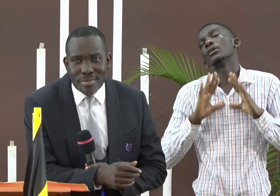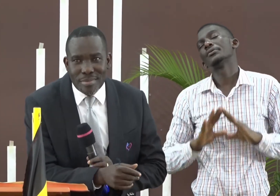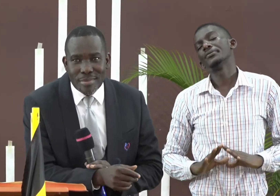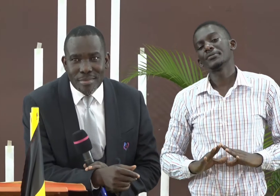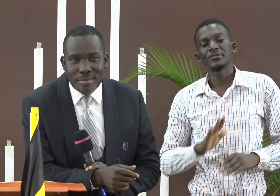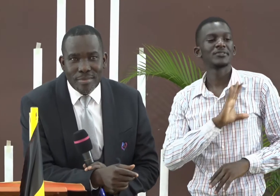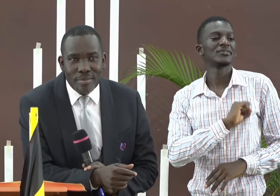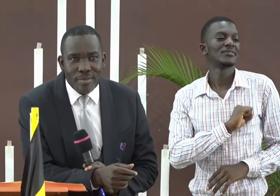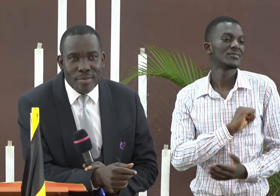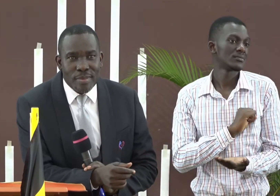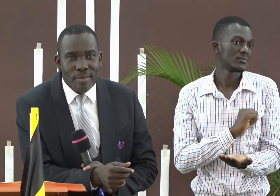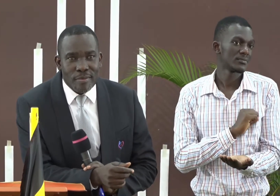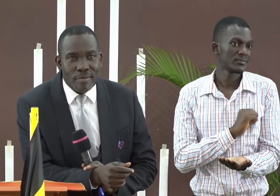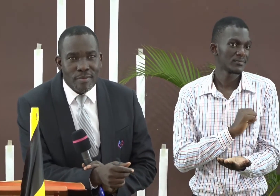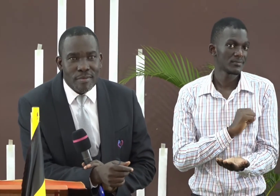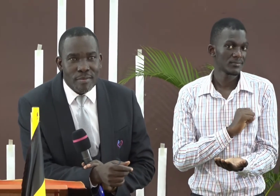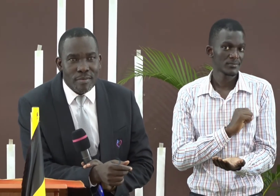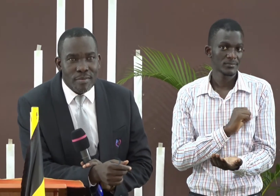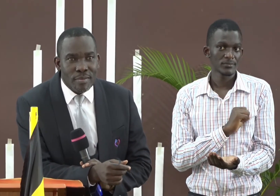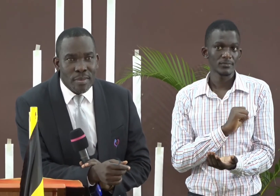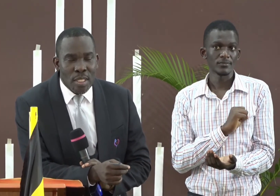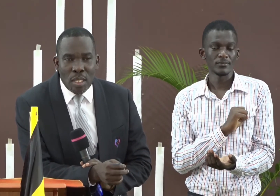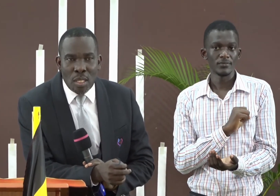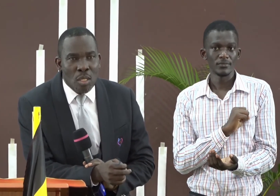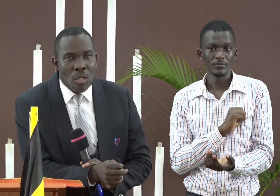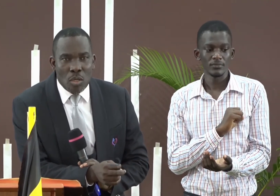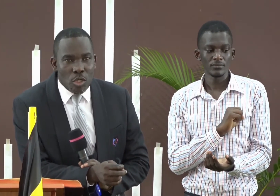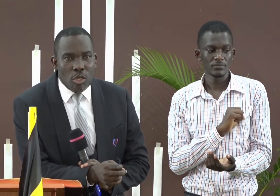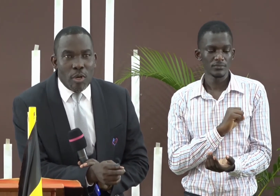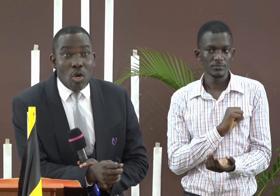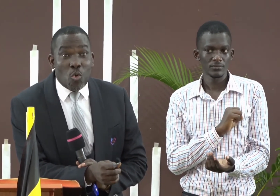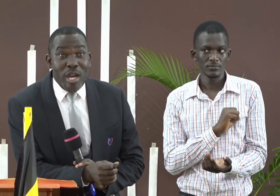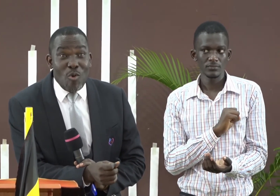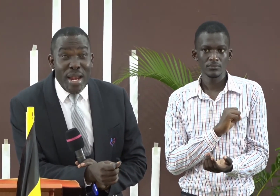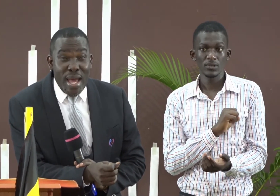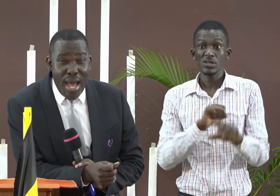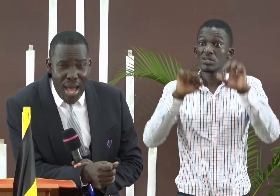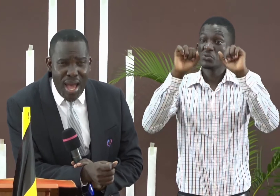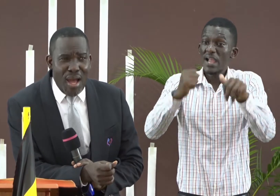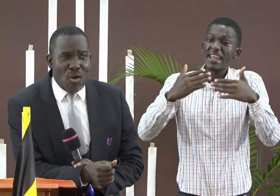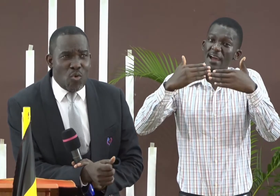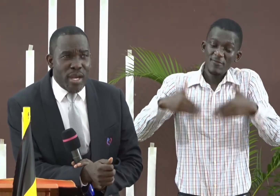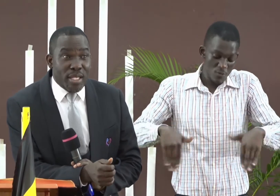sometimes it yawns and says, where is he that was prepared for me? And he's told you,